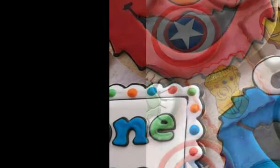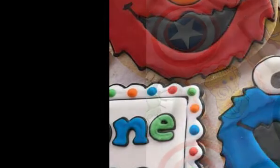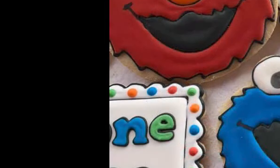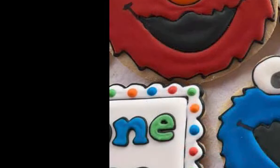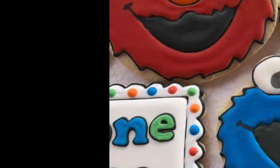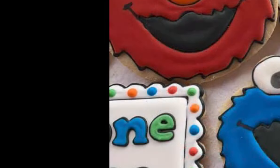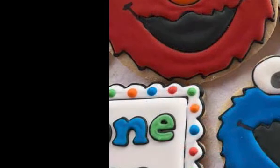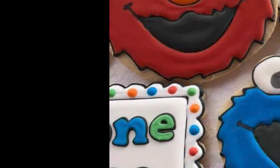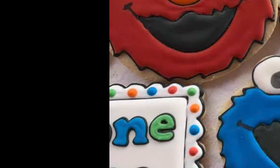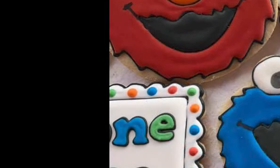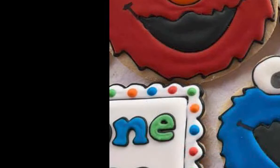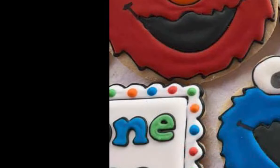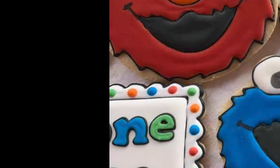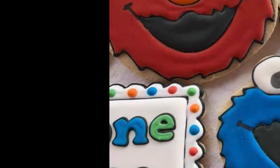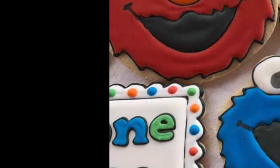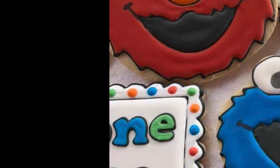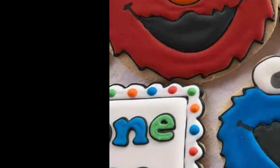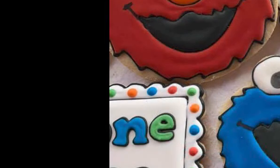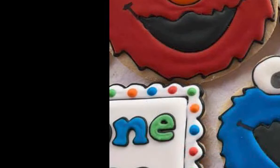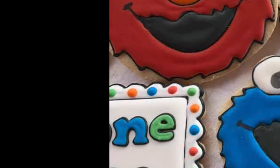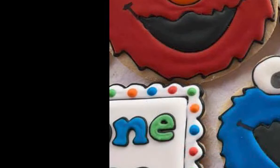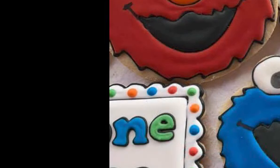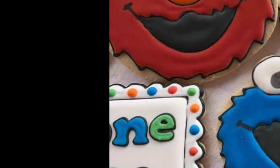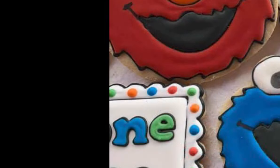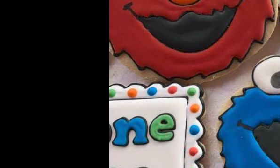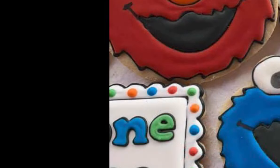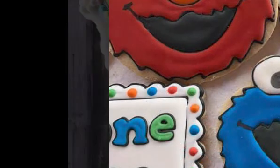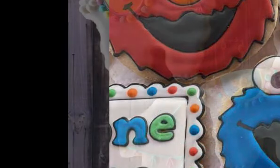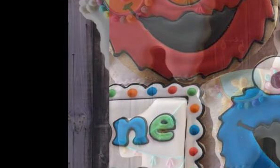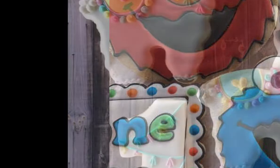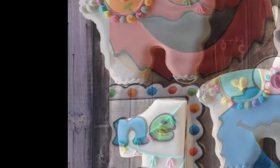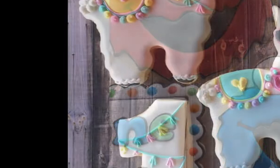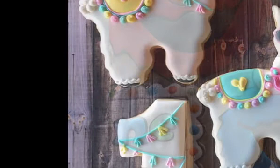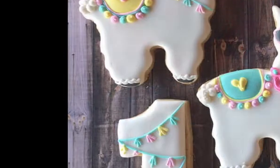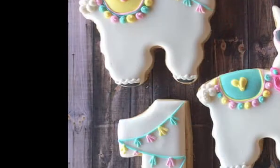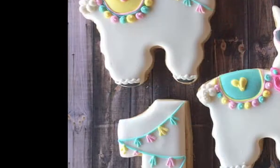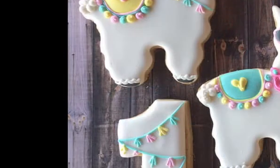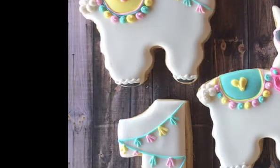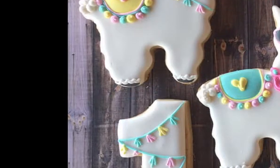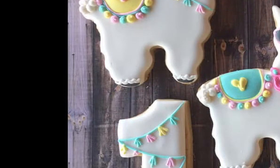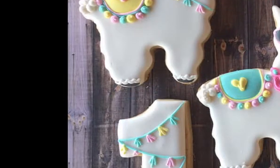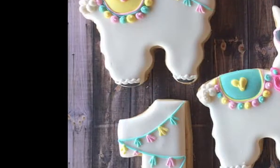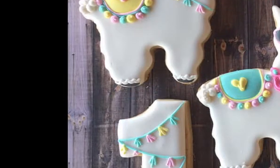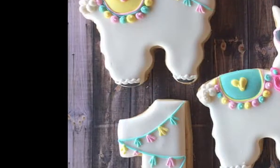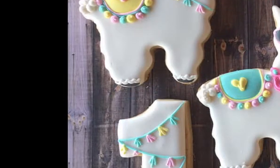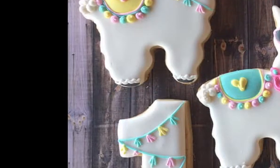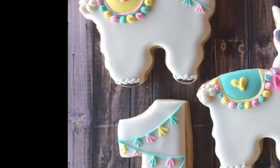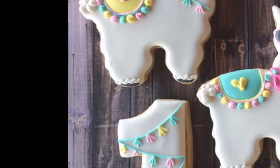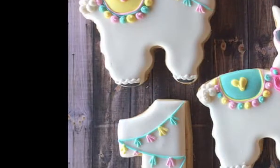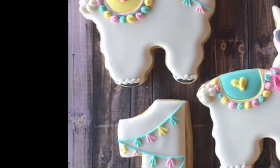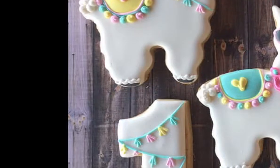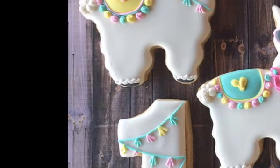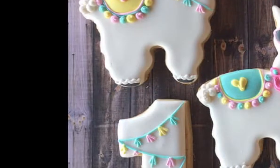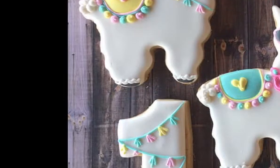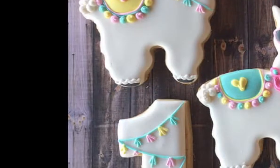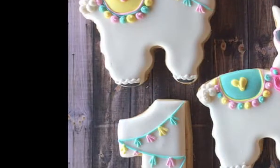the theme is always different from everybody. I try to encourage people to come up with, you know, they look at my page and they're like, well, we want